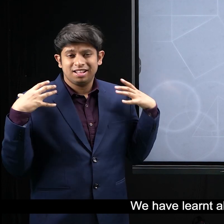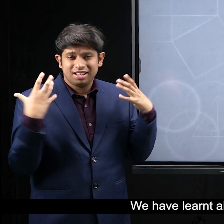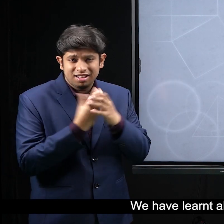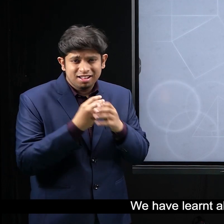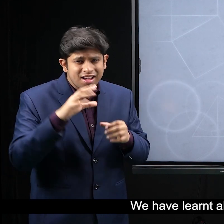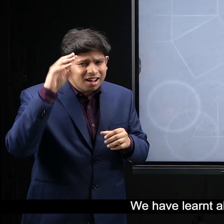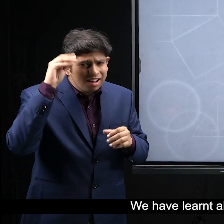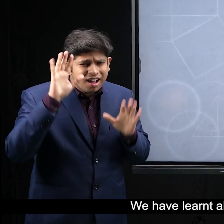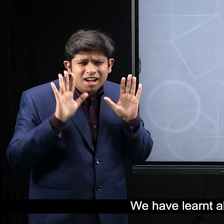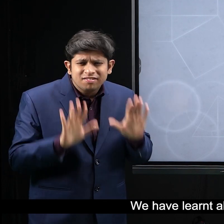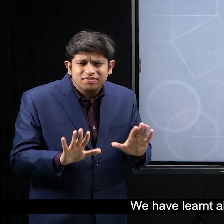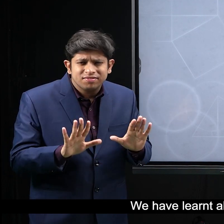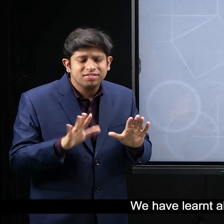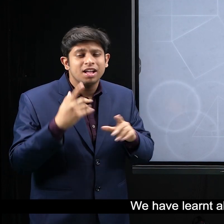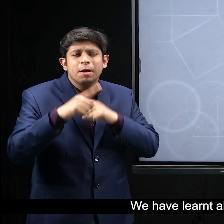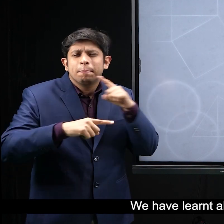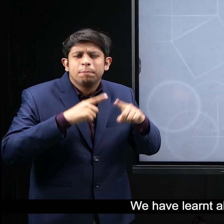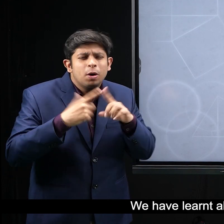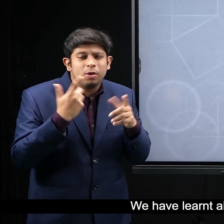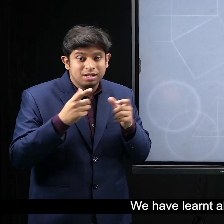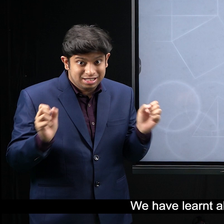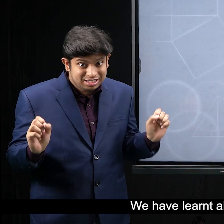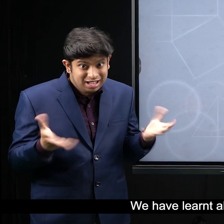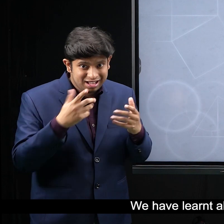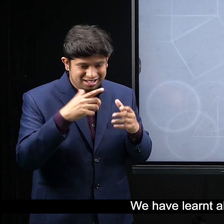We have learnt about sets in our previous session.